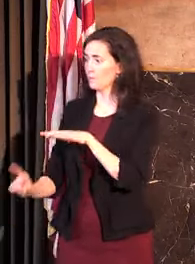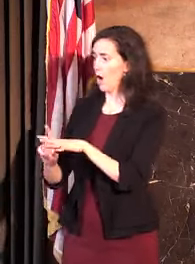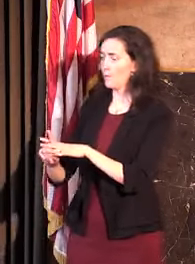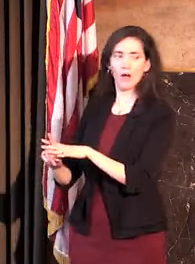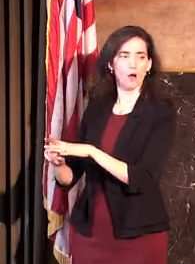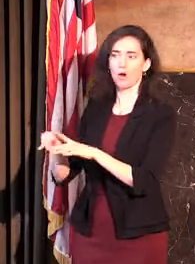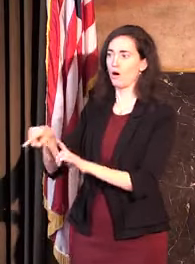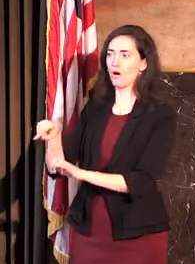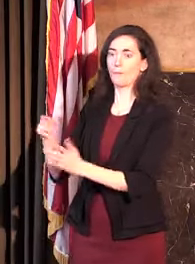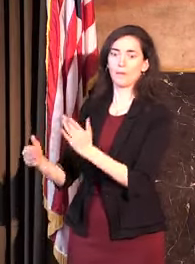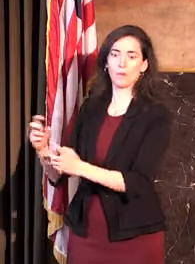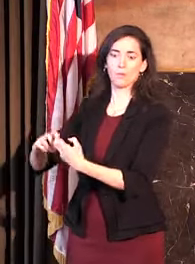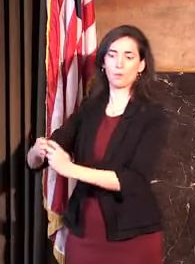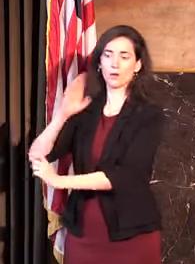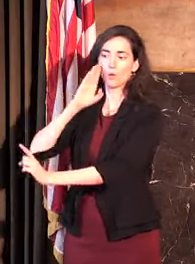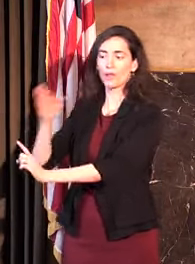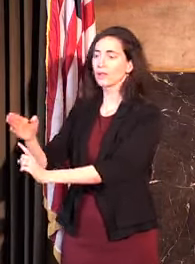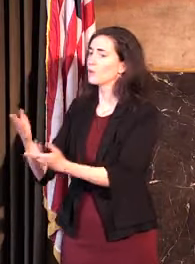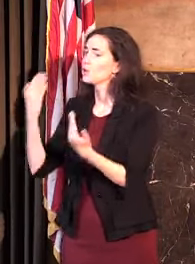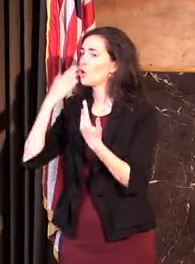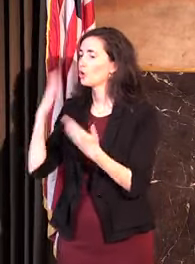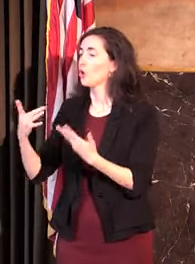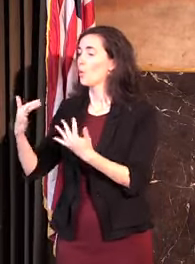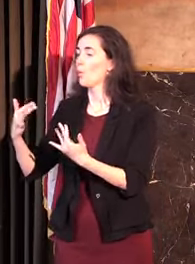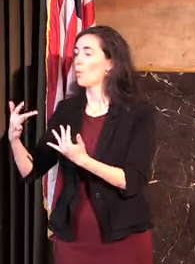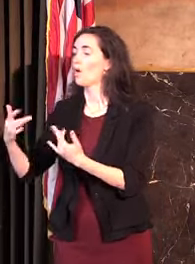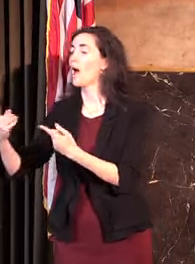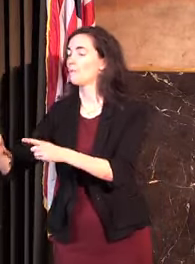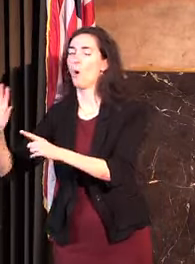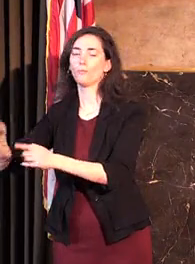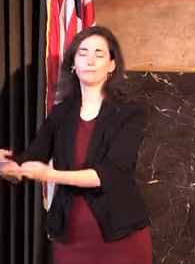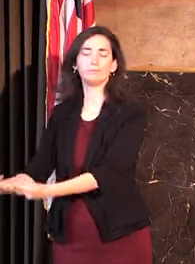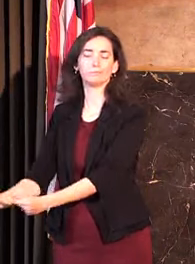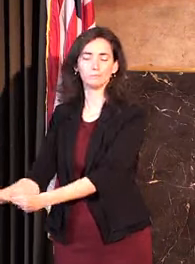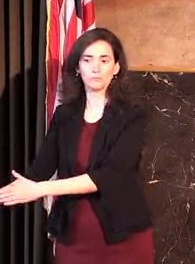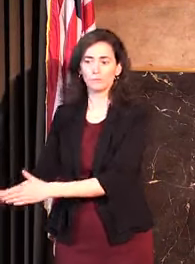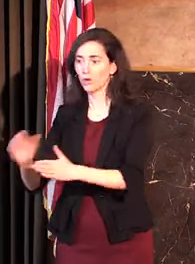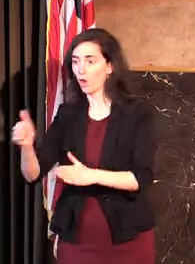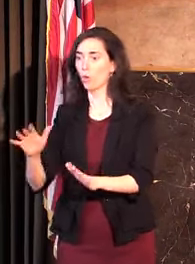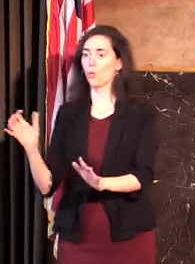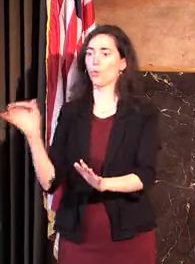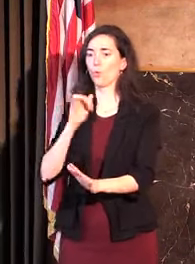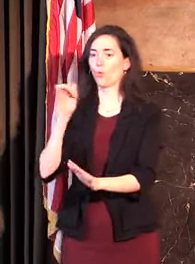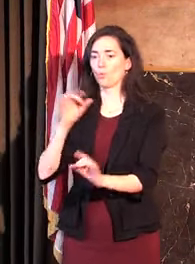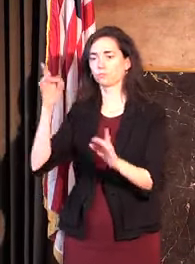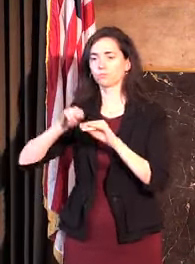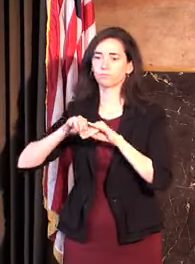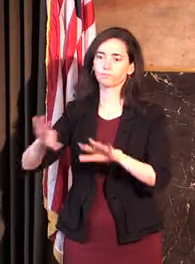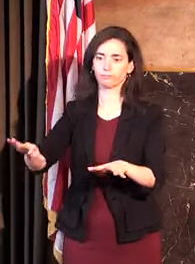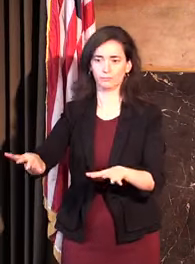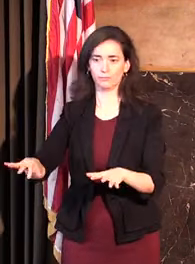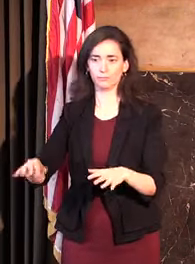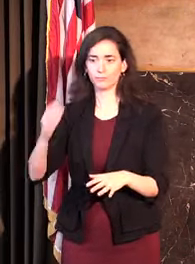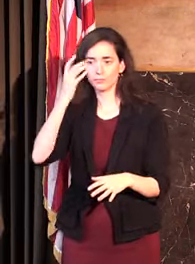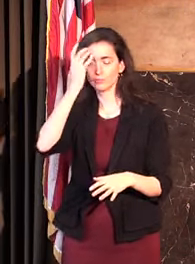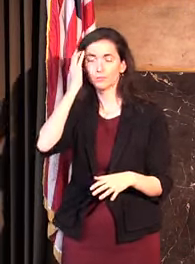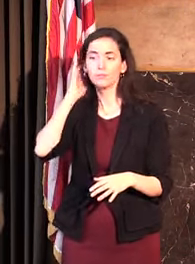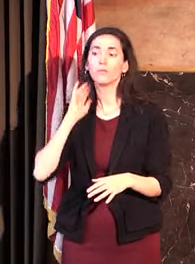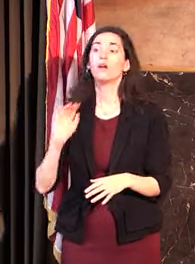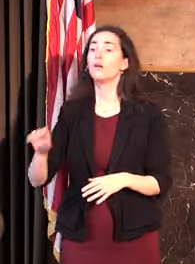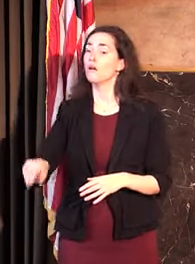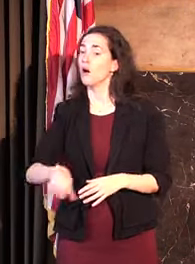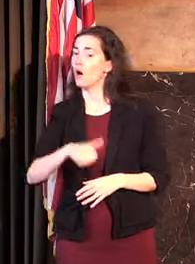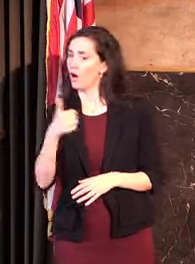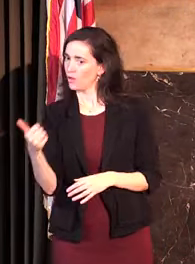you have more data and you see what happens. We also had variants that we've kept our eye on that did